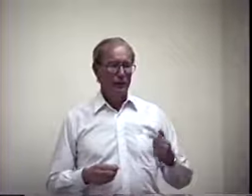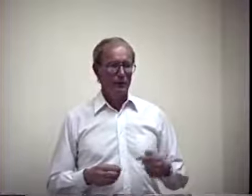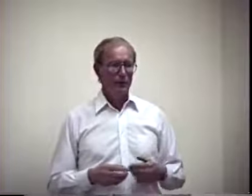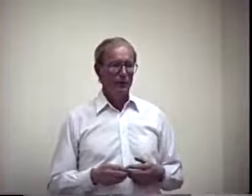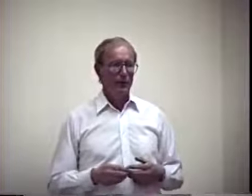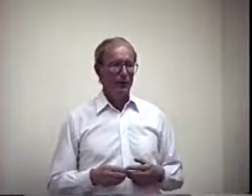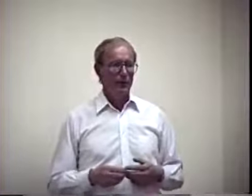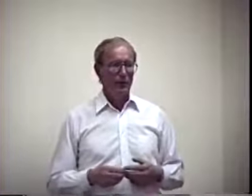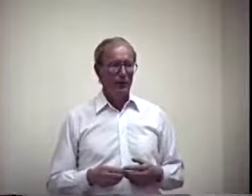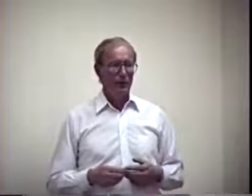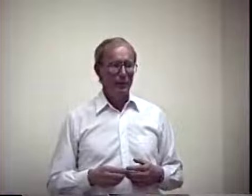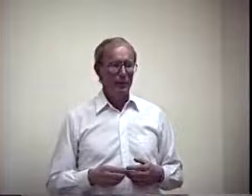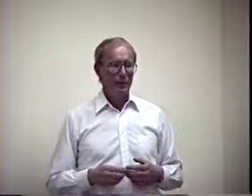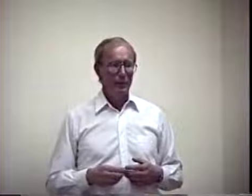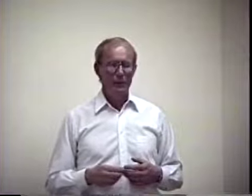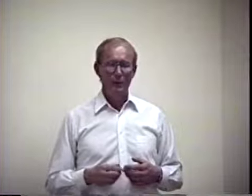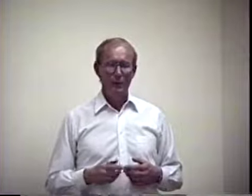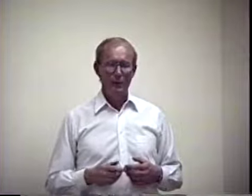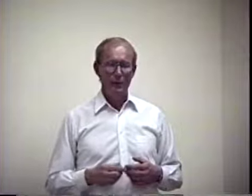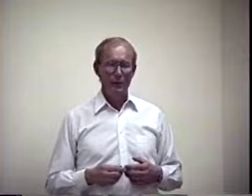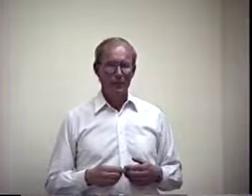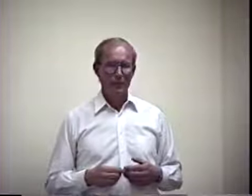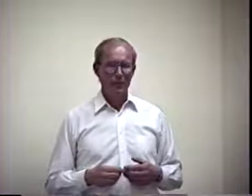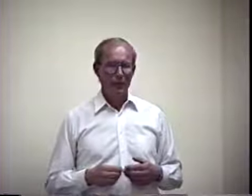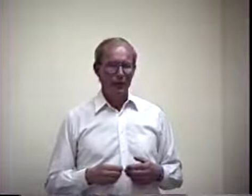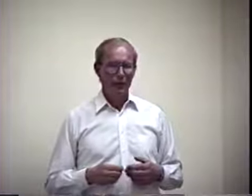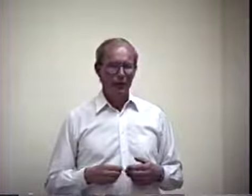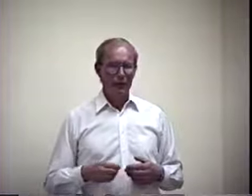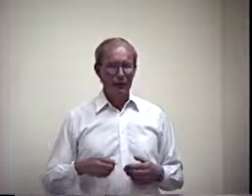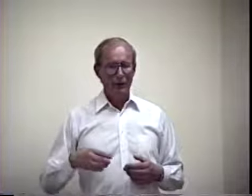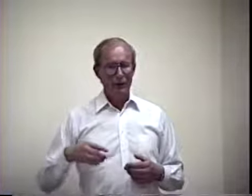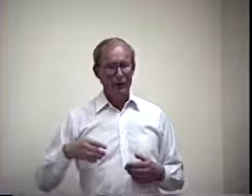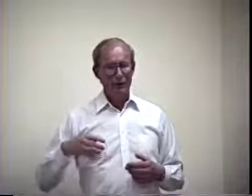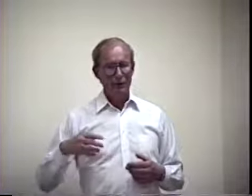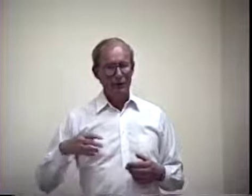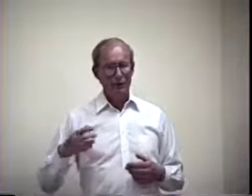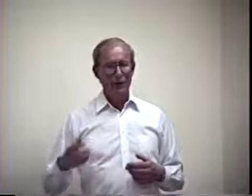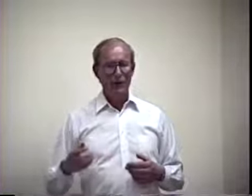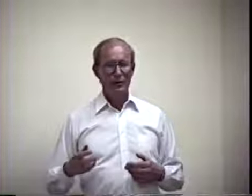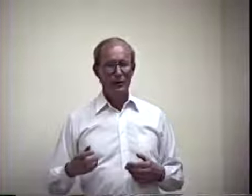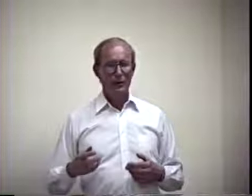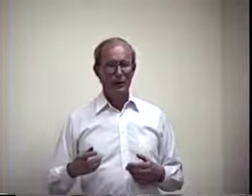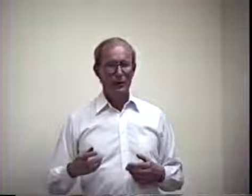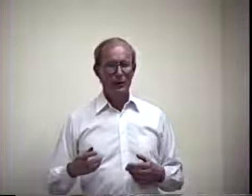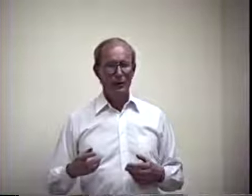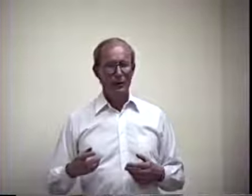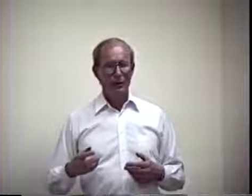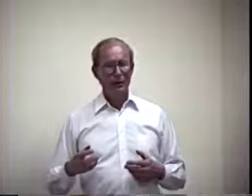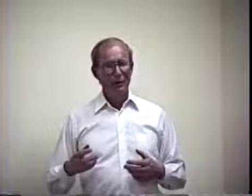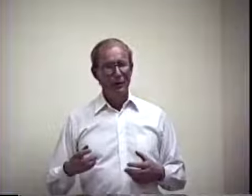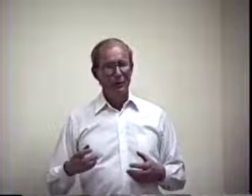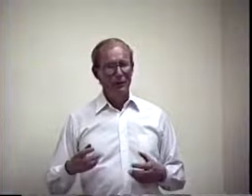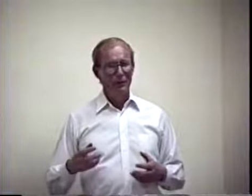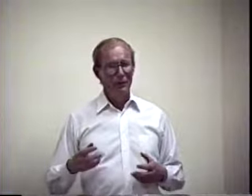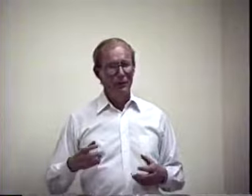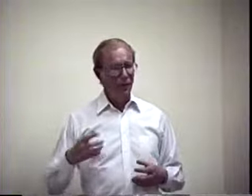to us by Willie have been very beneficial. And also it helps you to really understand why